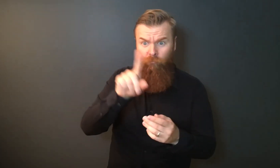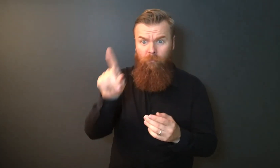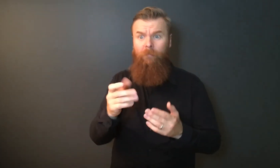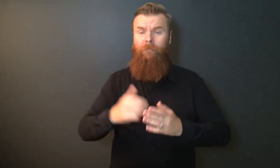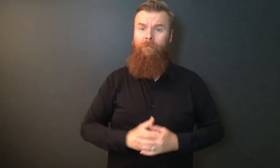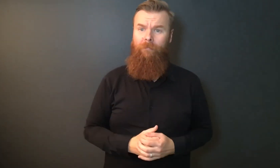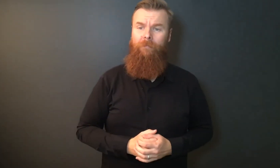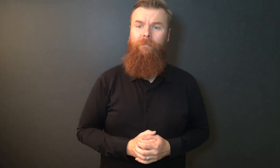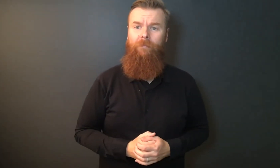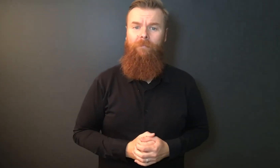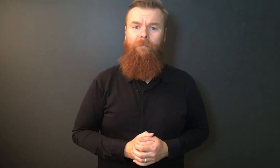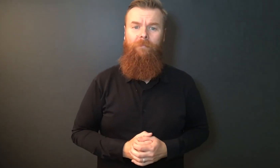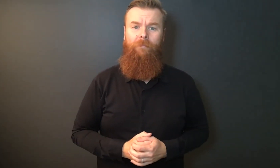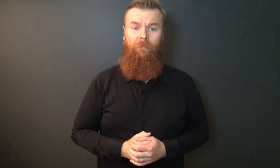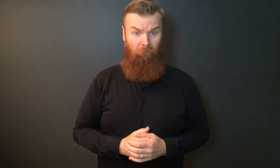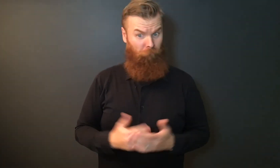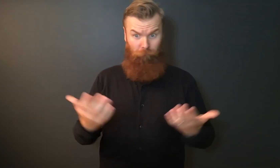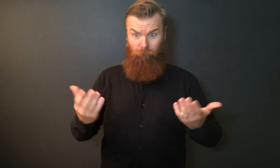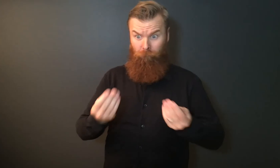Maria, over to you.